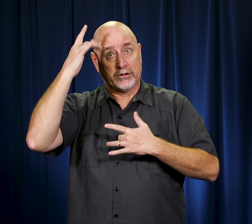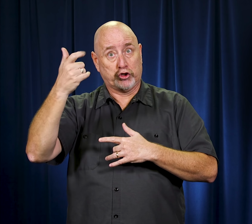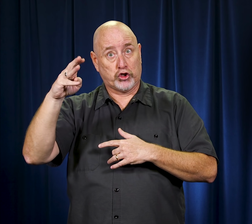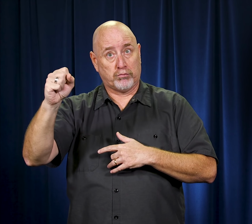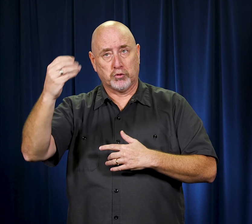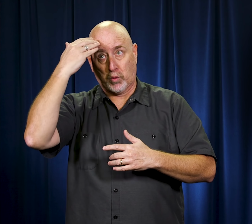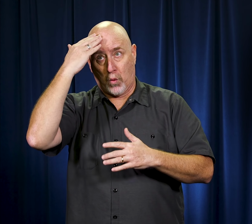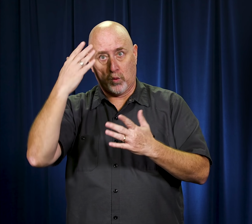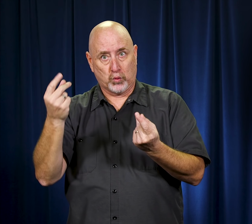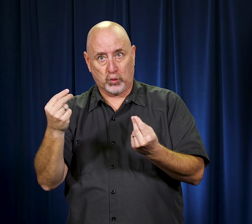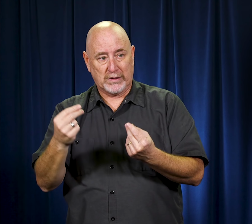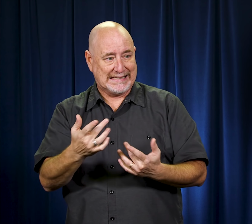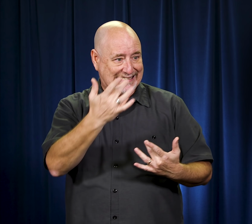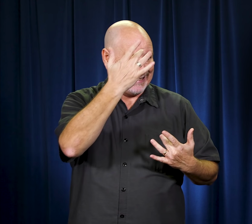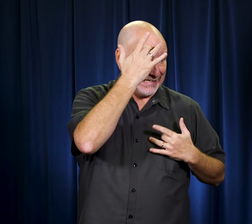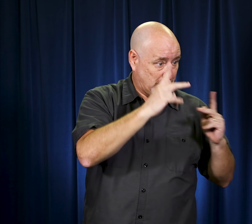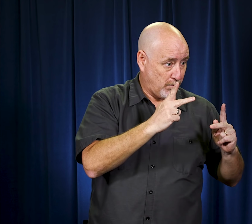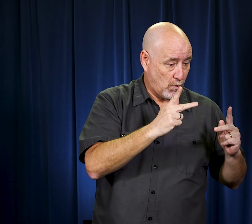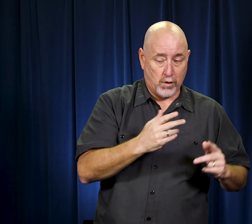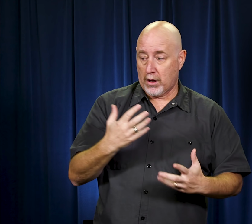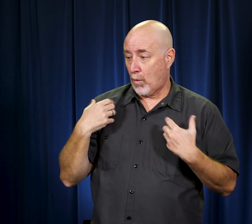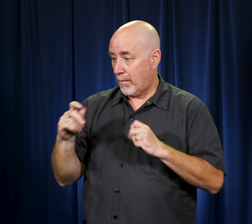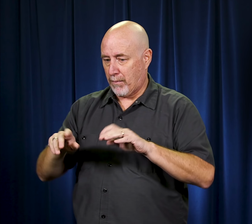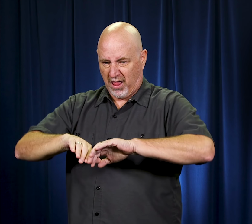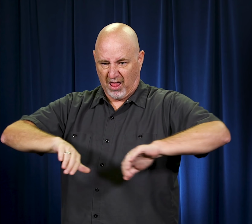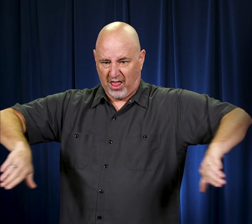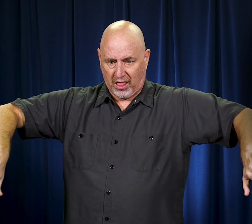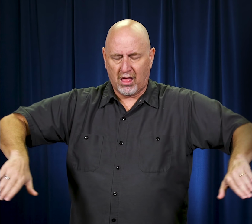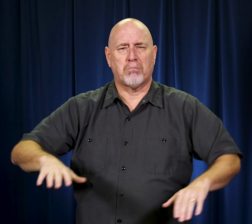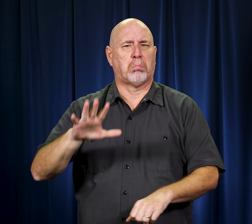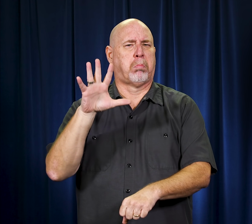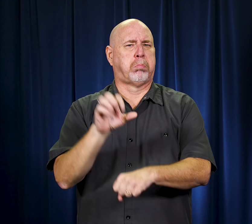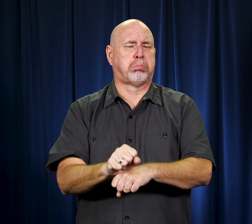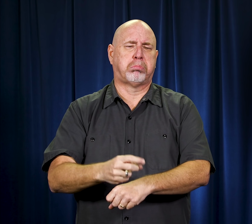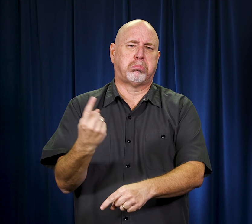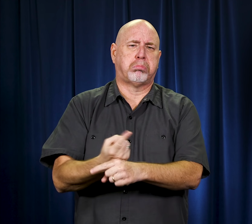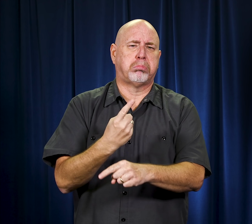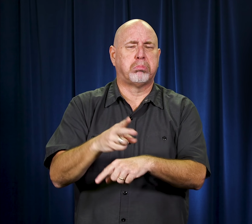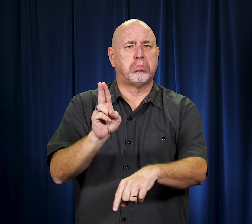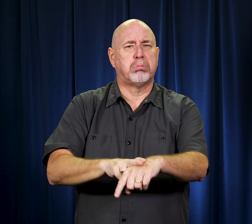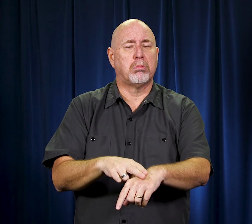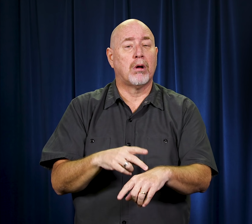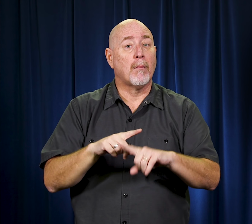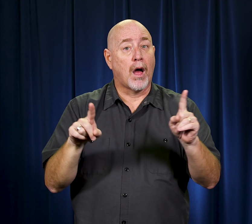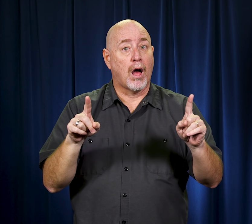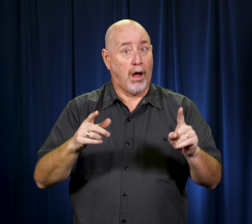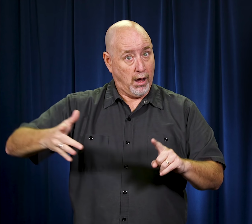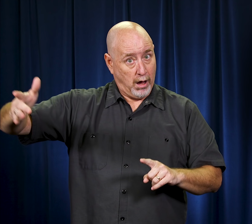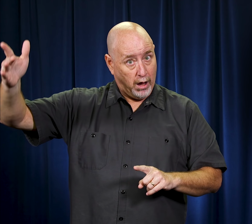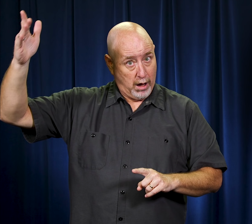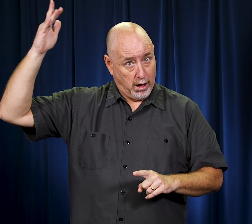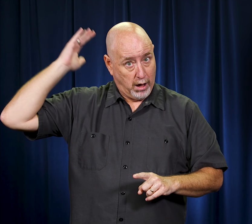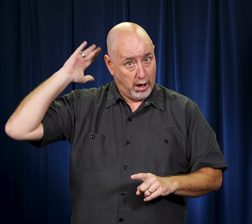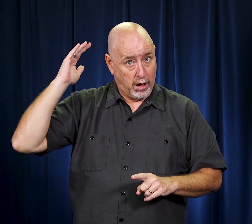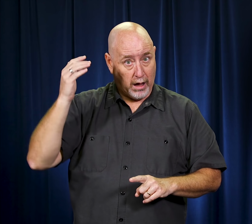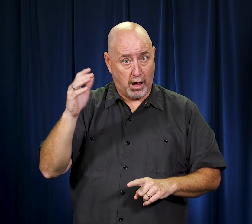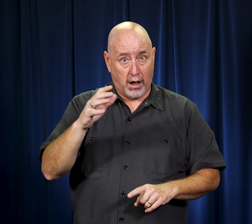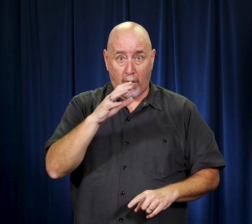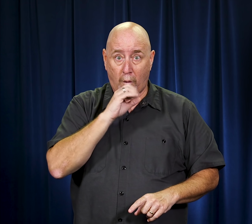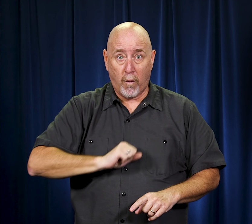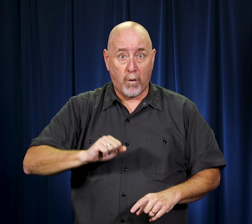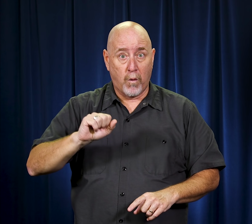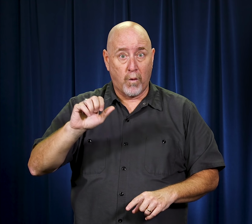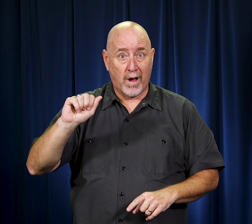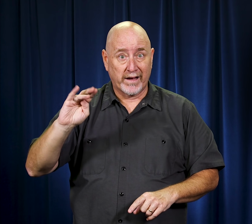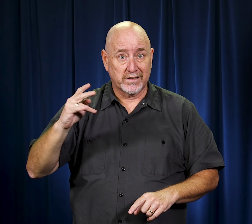sick patients and separating them from those who are well, it's standard practice. But it certainly wasn't in the